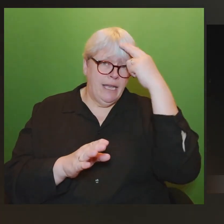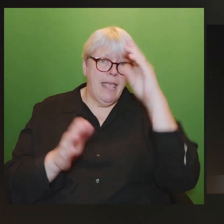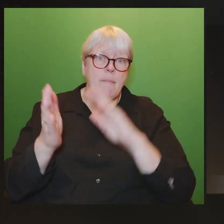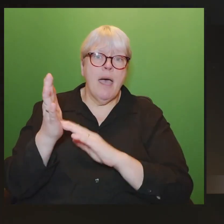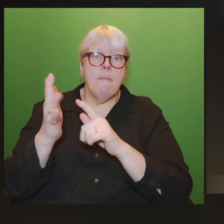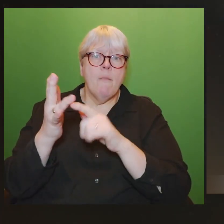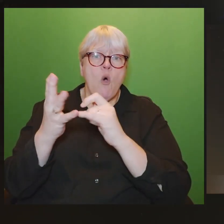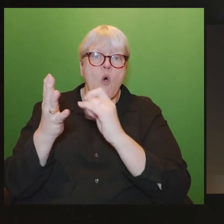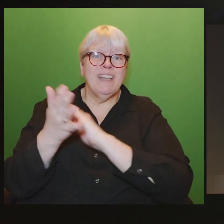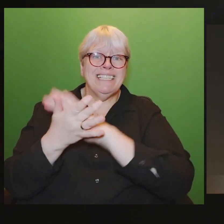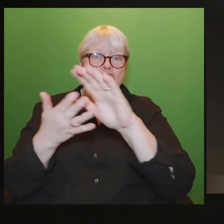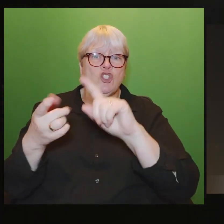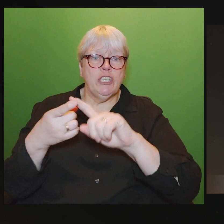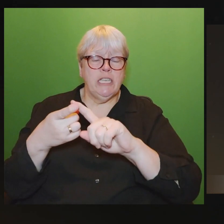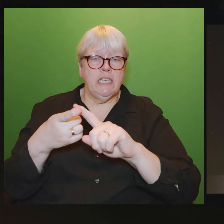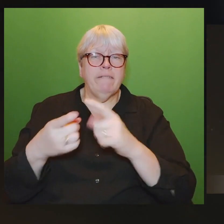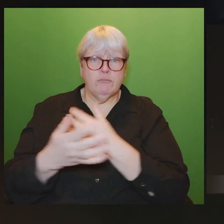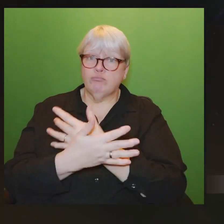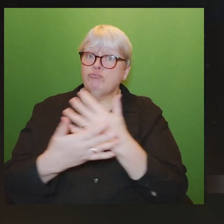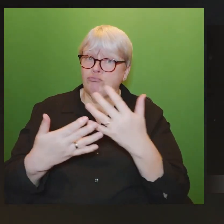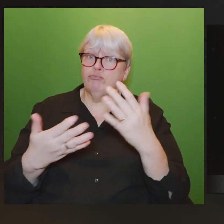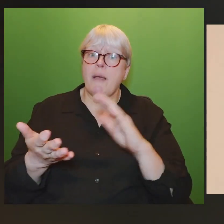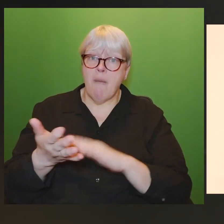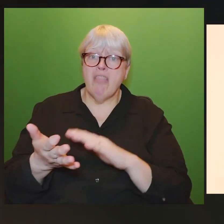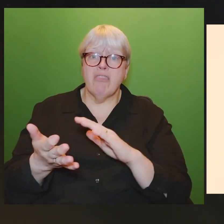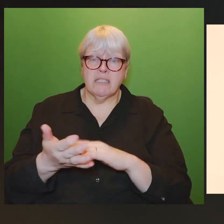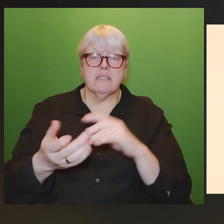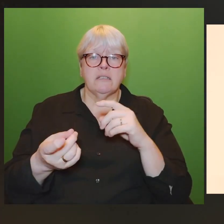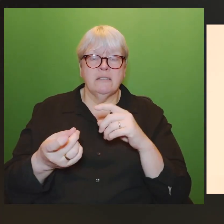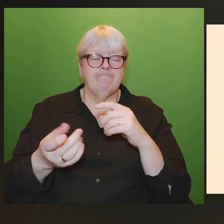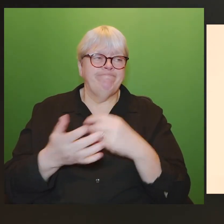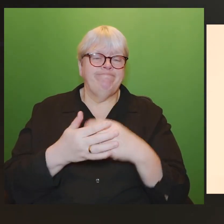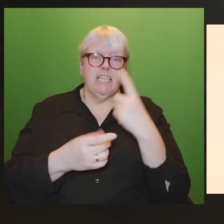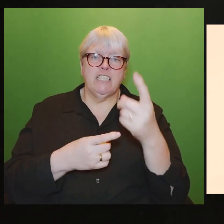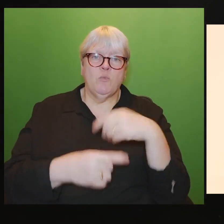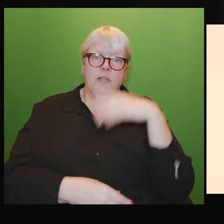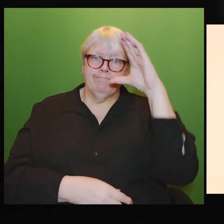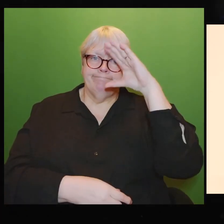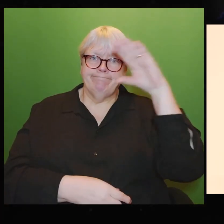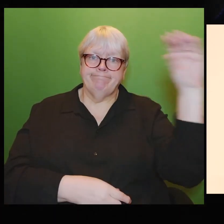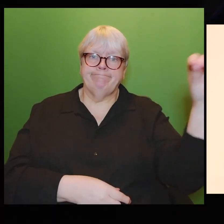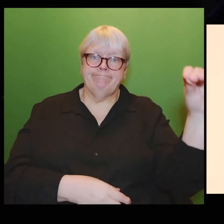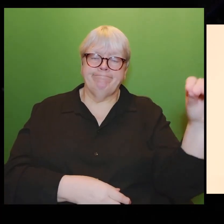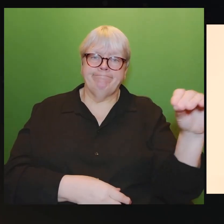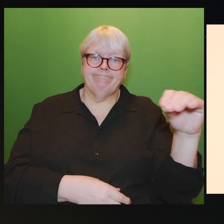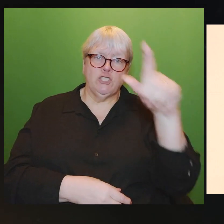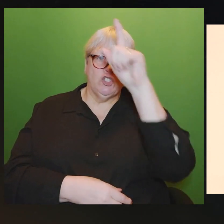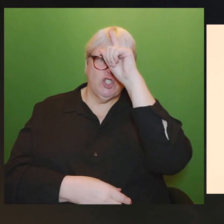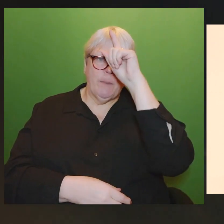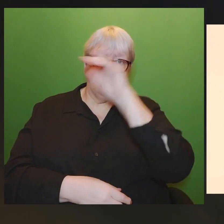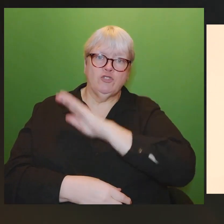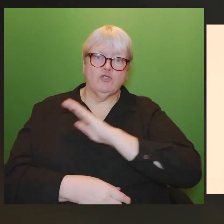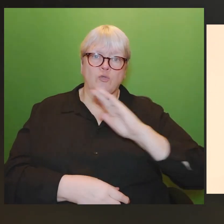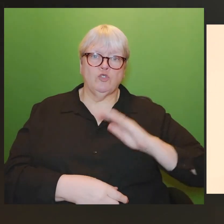were living in Warsaw in 1943. And he discovered this little boy, about 7 years old,